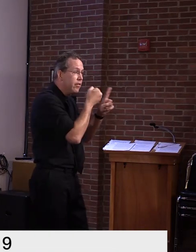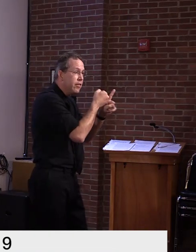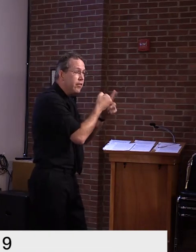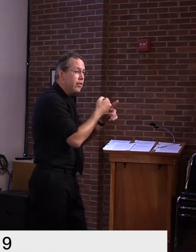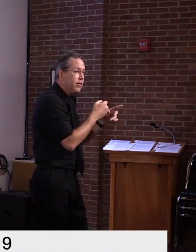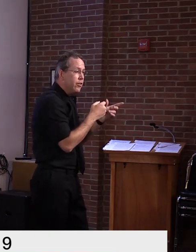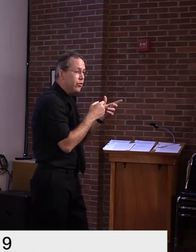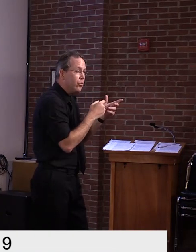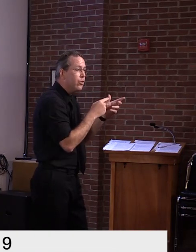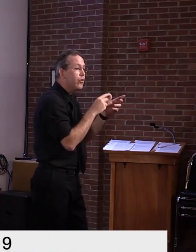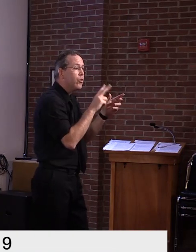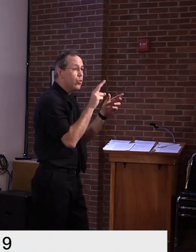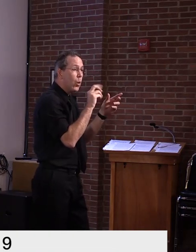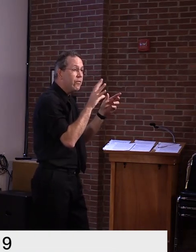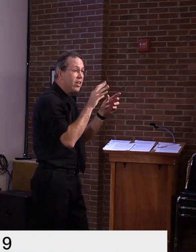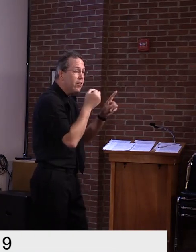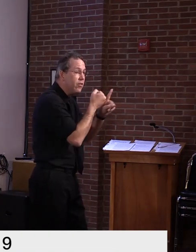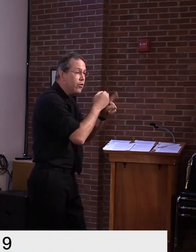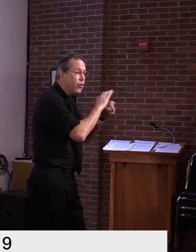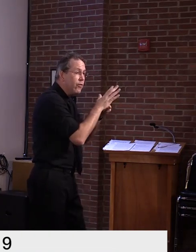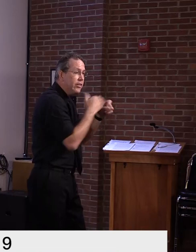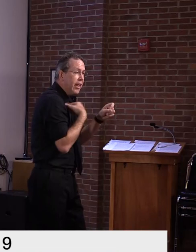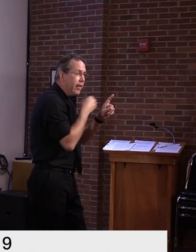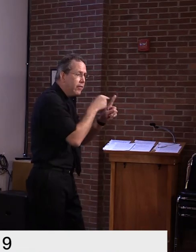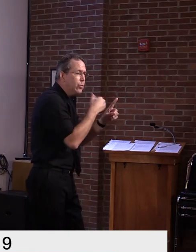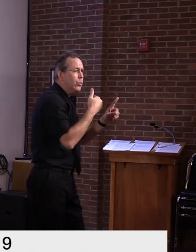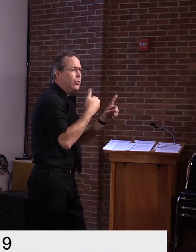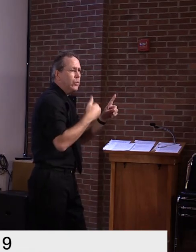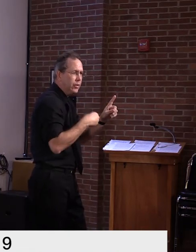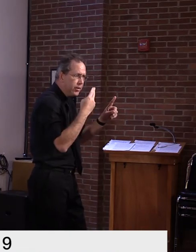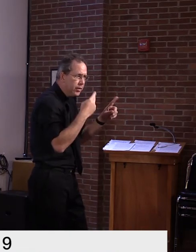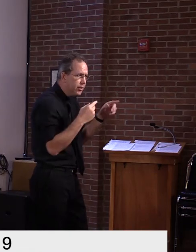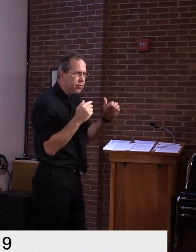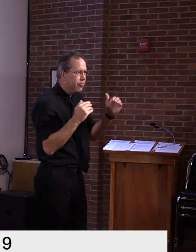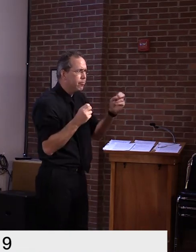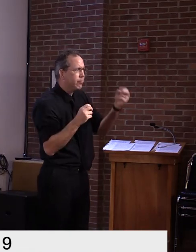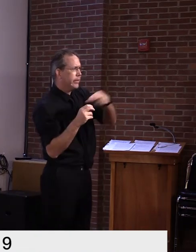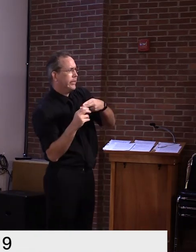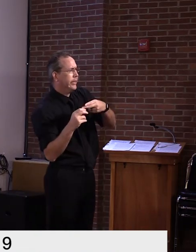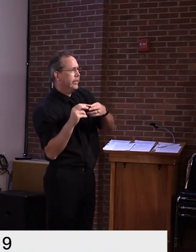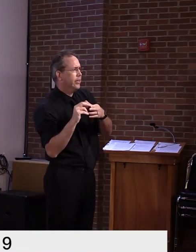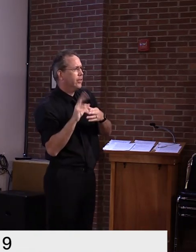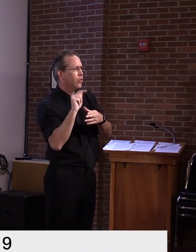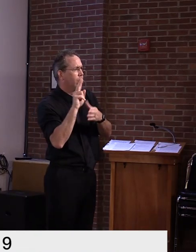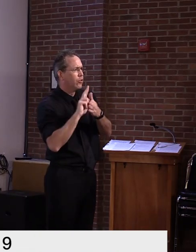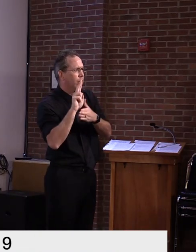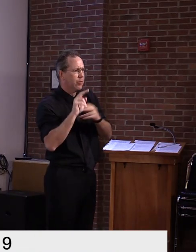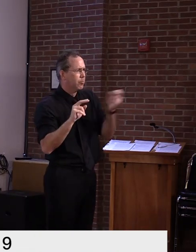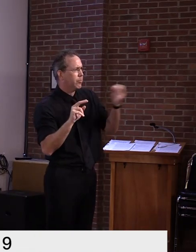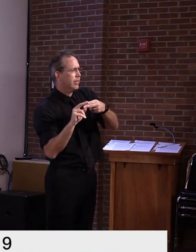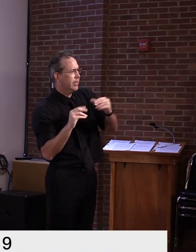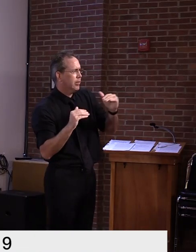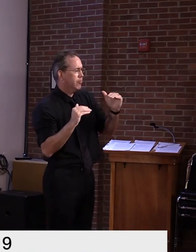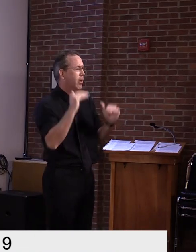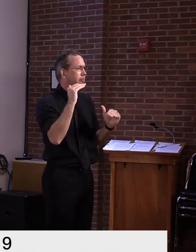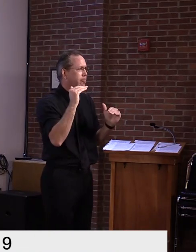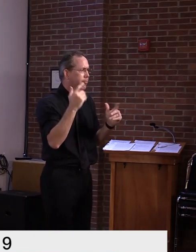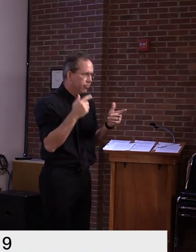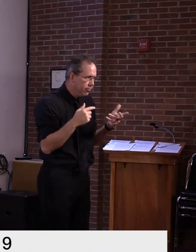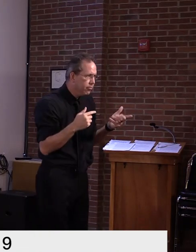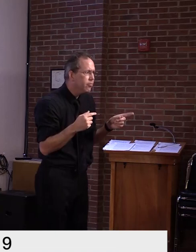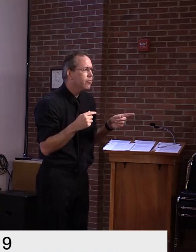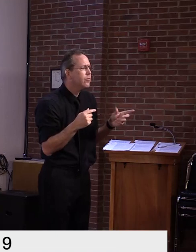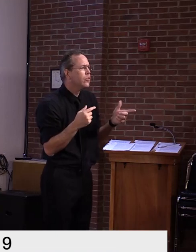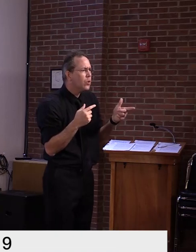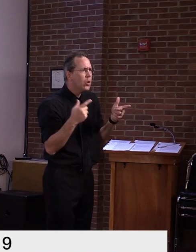UNC from than compared to Northern Vermont University. So Dr. Levine has made this point in previous press conferences, but thought it would be helpful to put